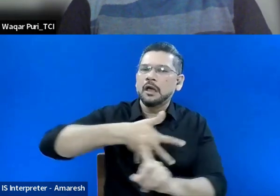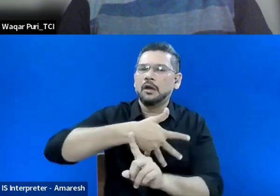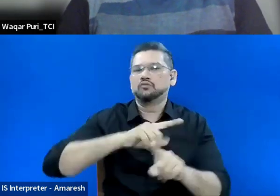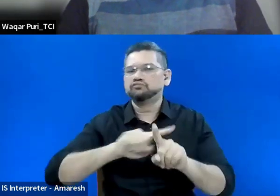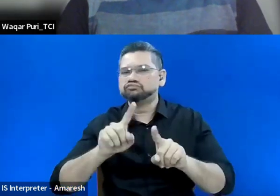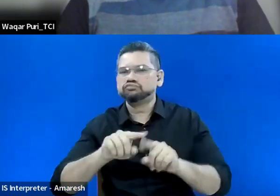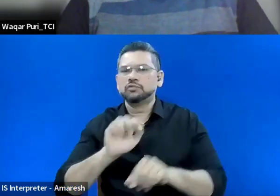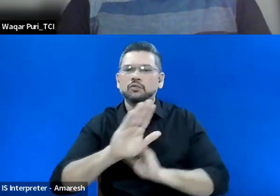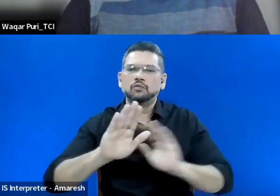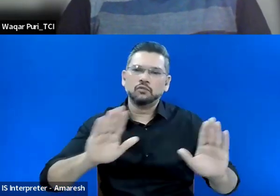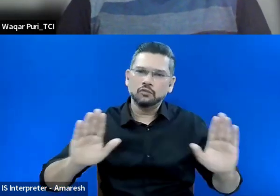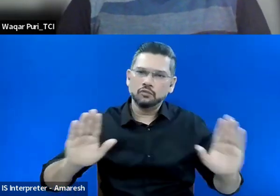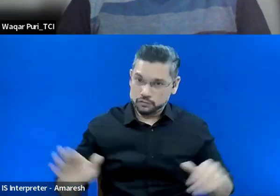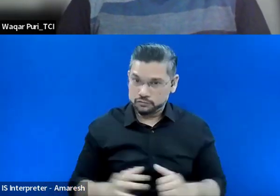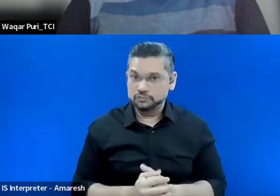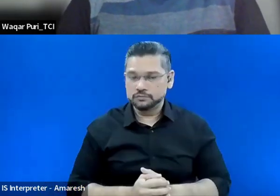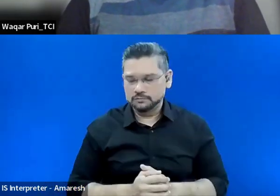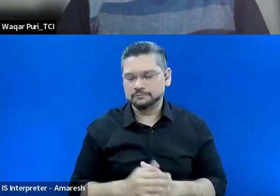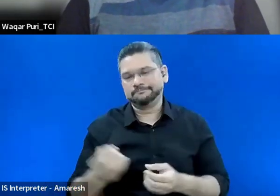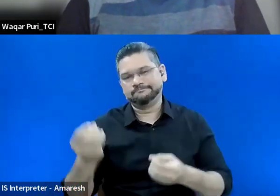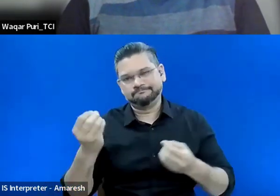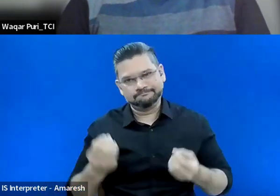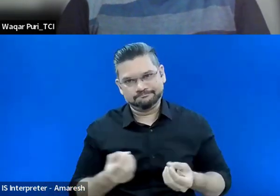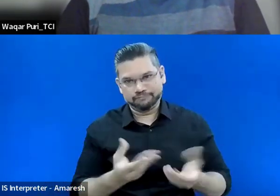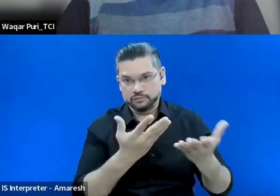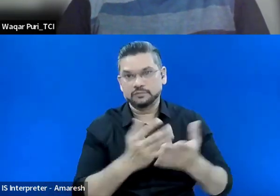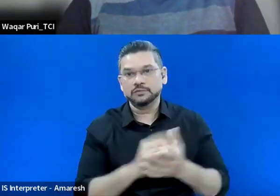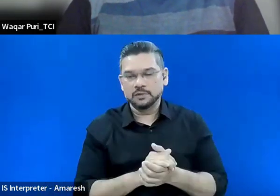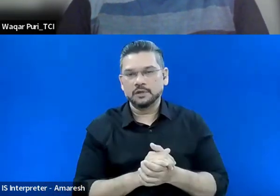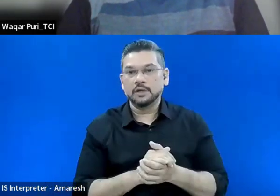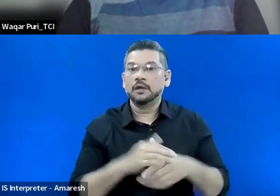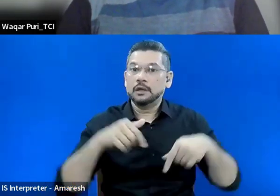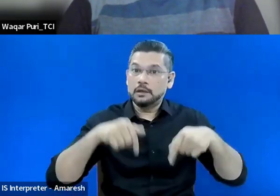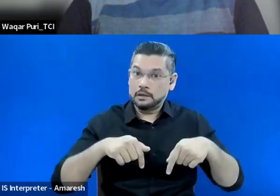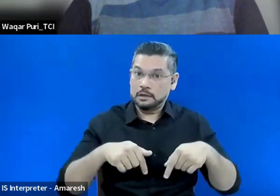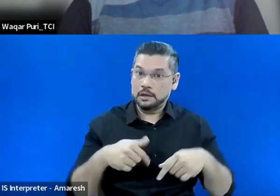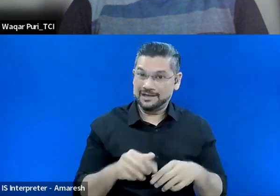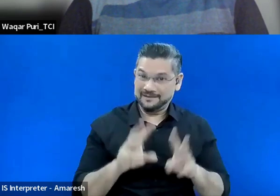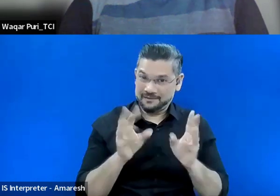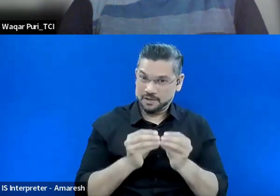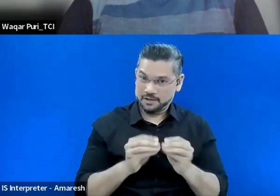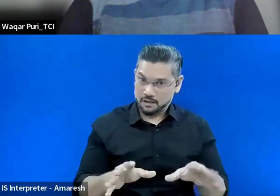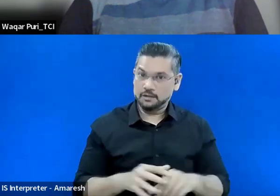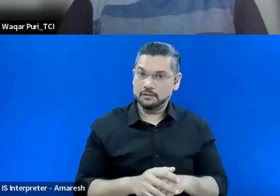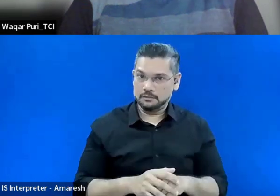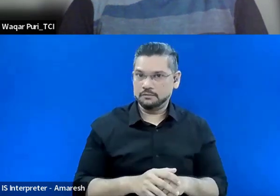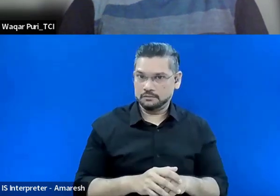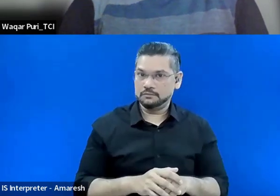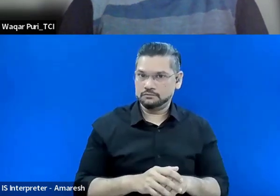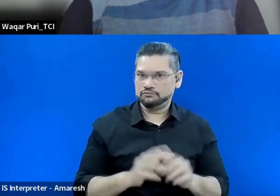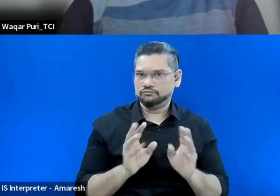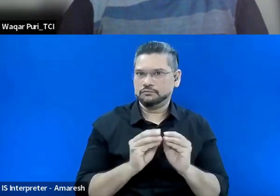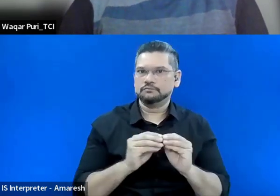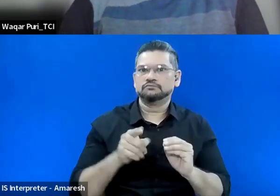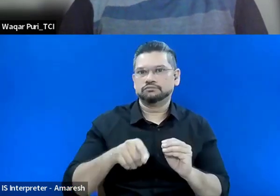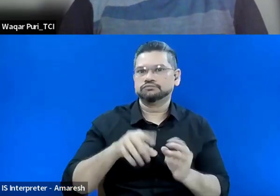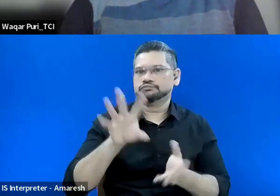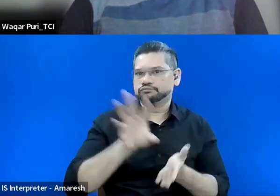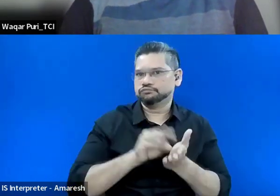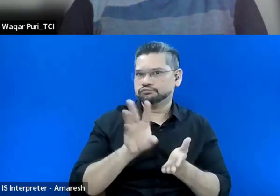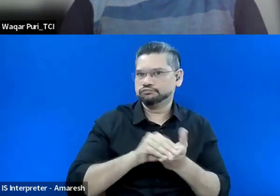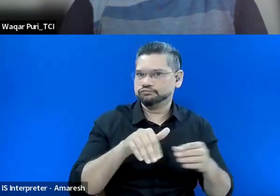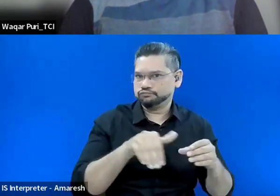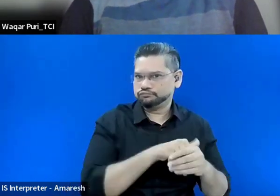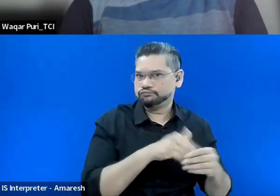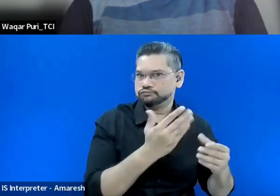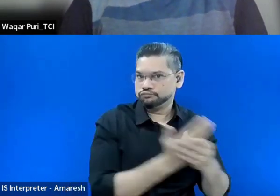webinar. I want to share that this webinar is being recorded, and we are recording this webinar so that we can